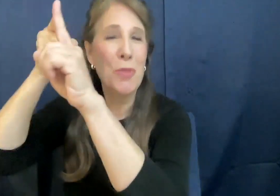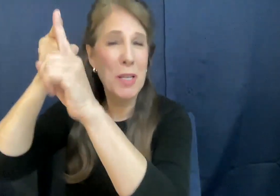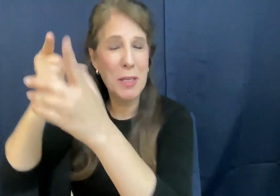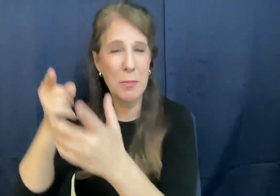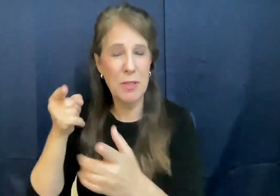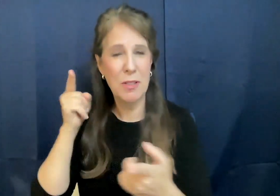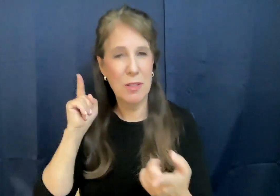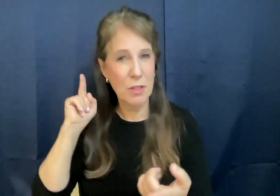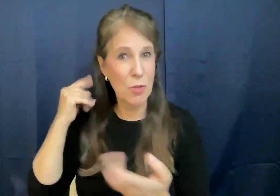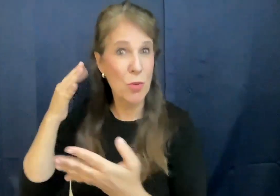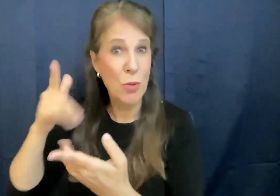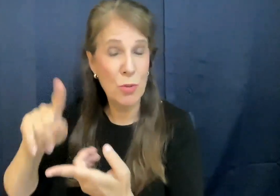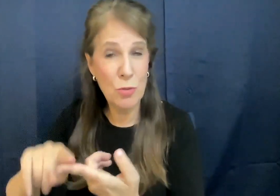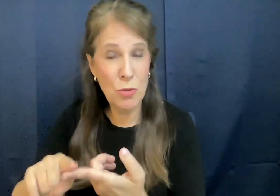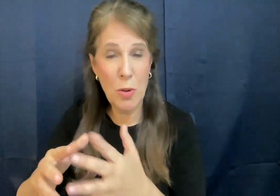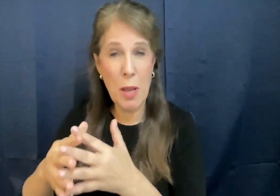freedom, liberty, and democracy.